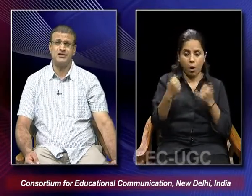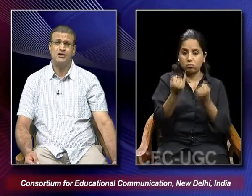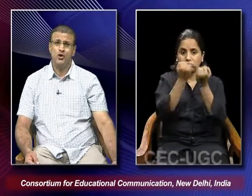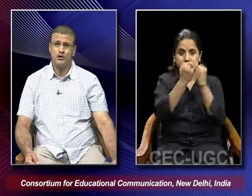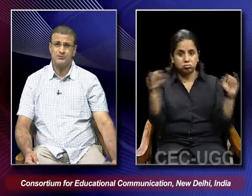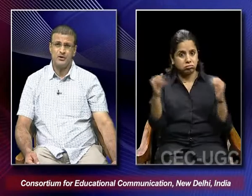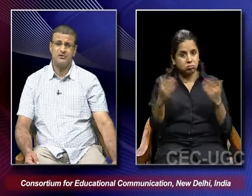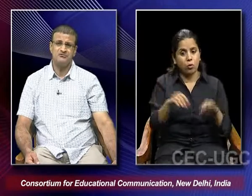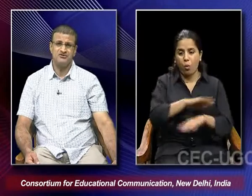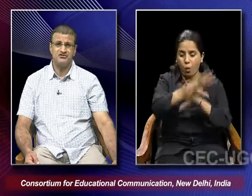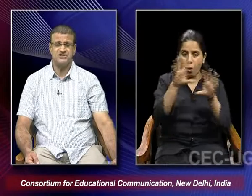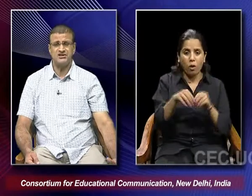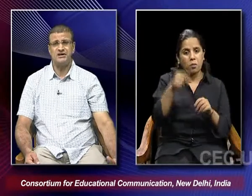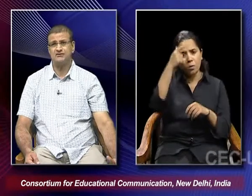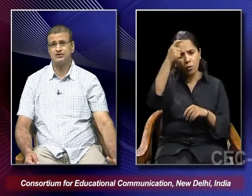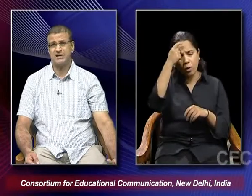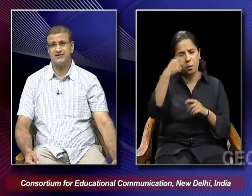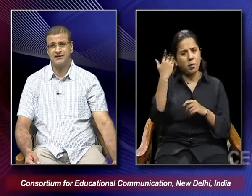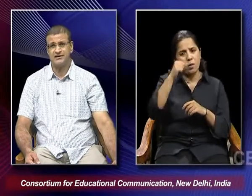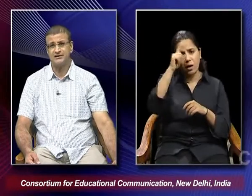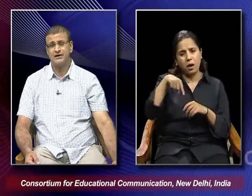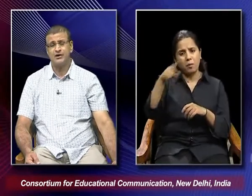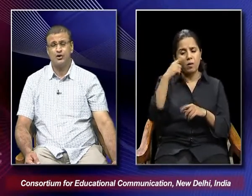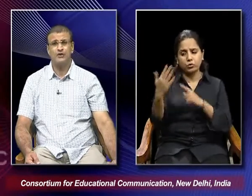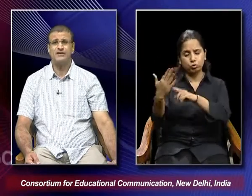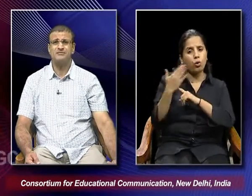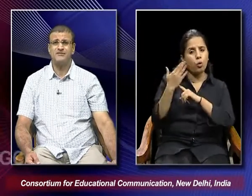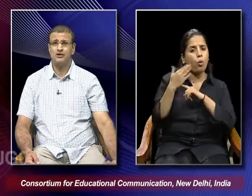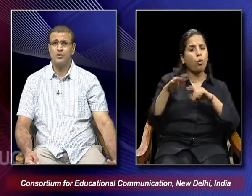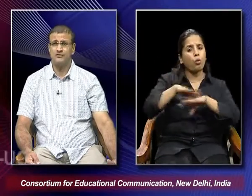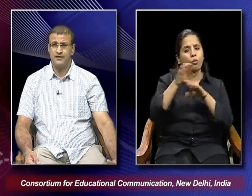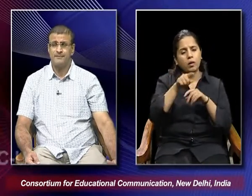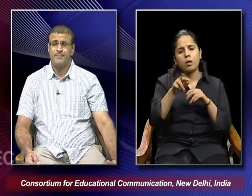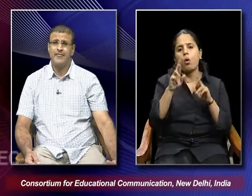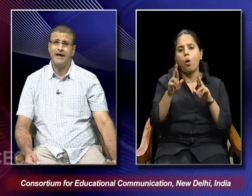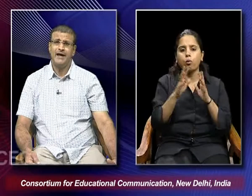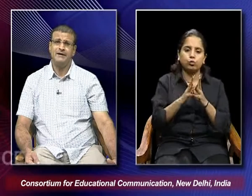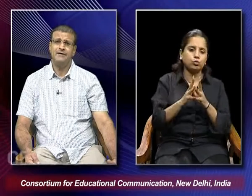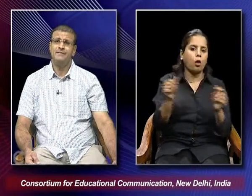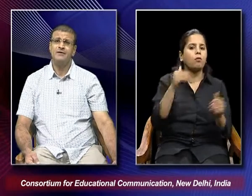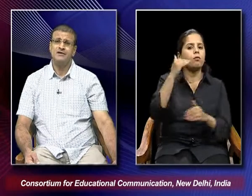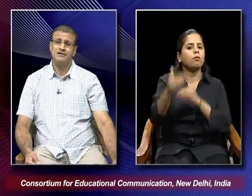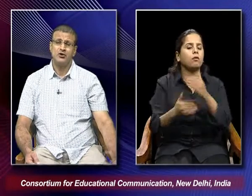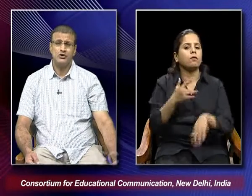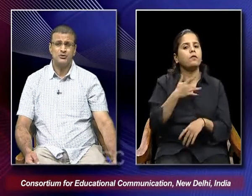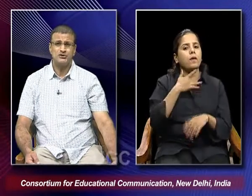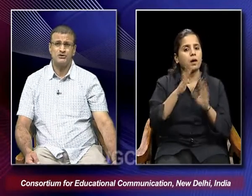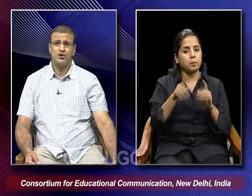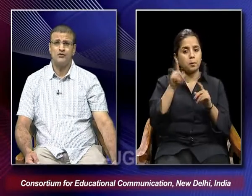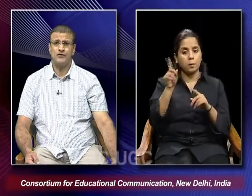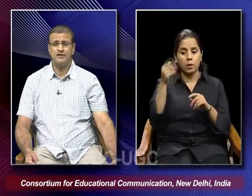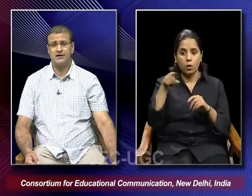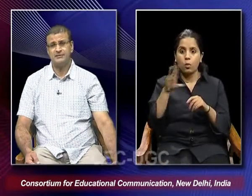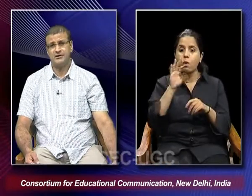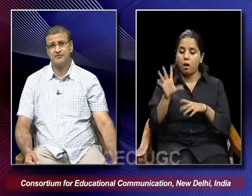then all the problems with which India was afflicted, all of them, they will go away. And the contribution